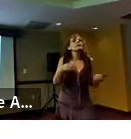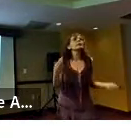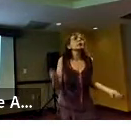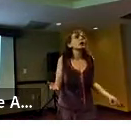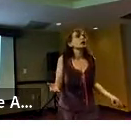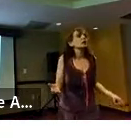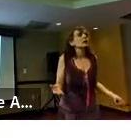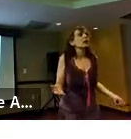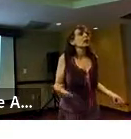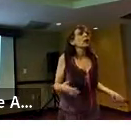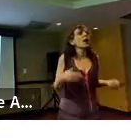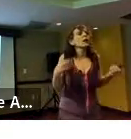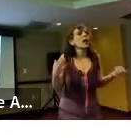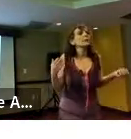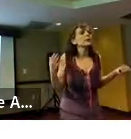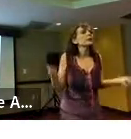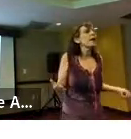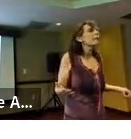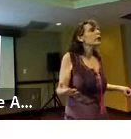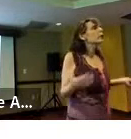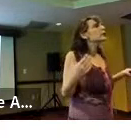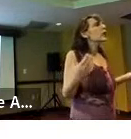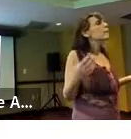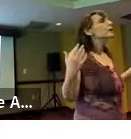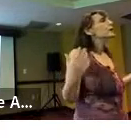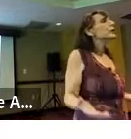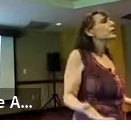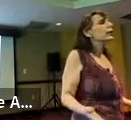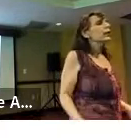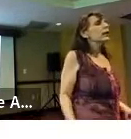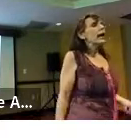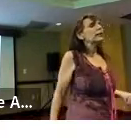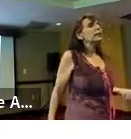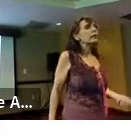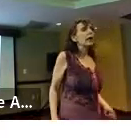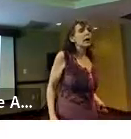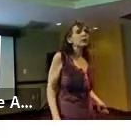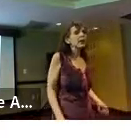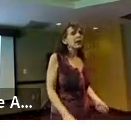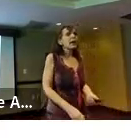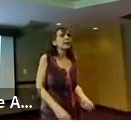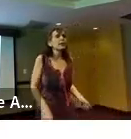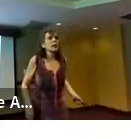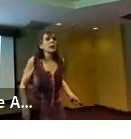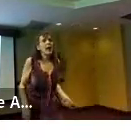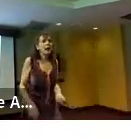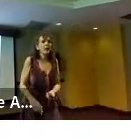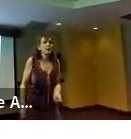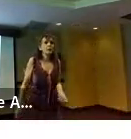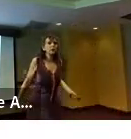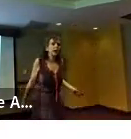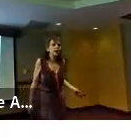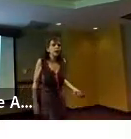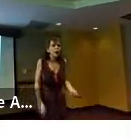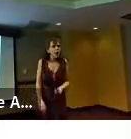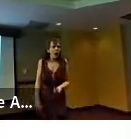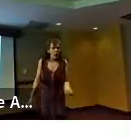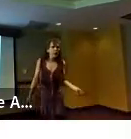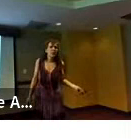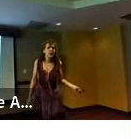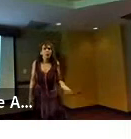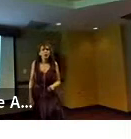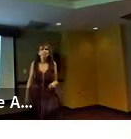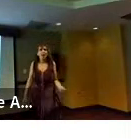is conditionals. We all come to the table with some condition, and sometimes it's lack of understanding